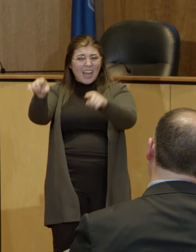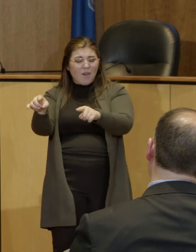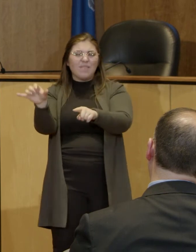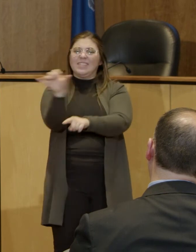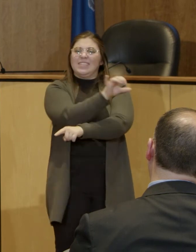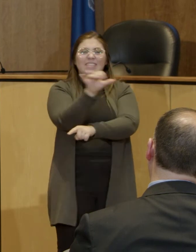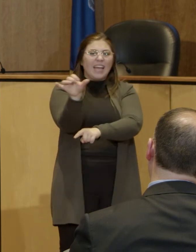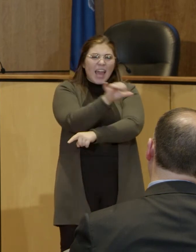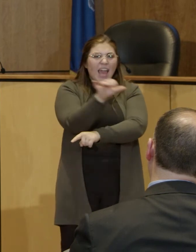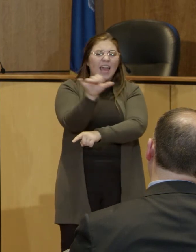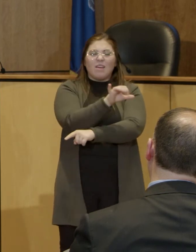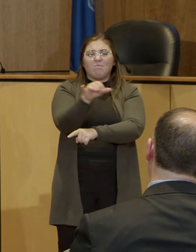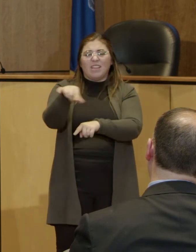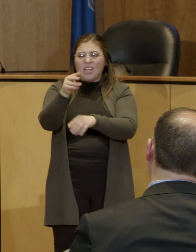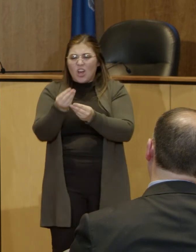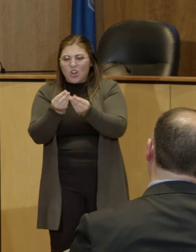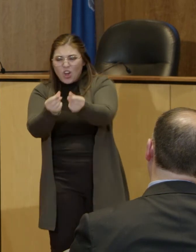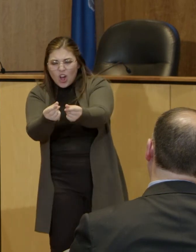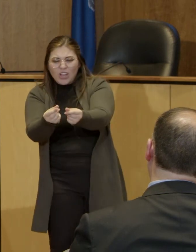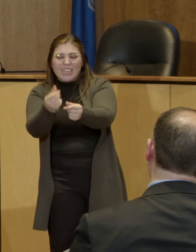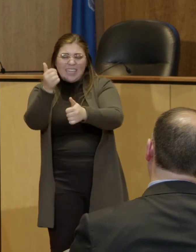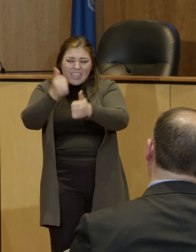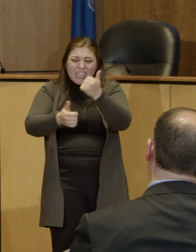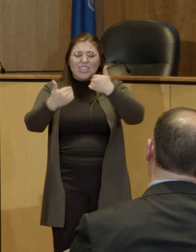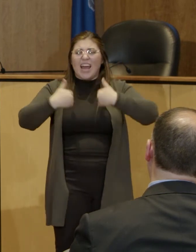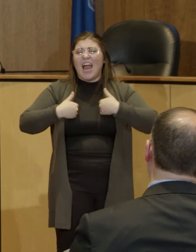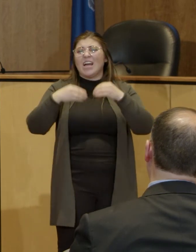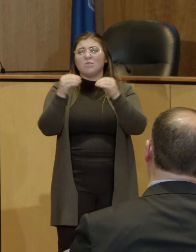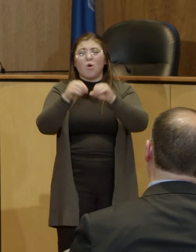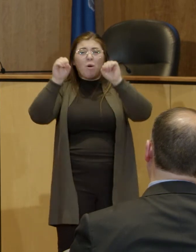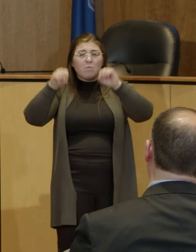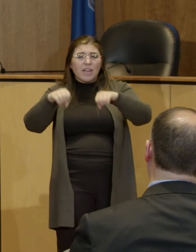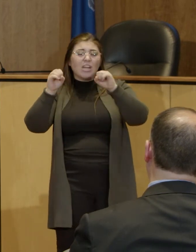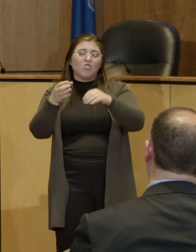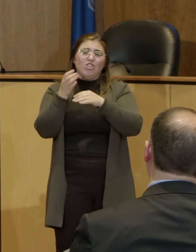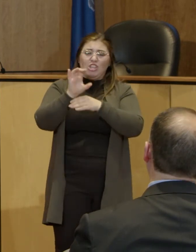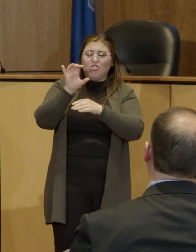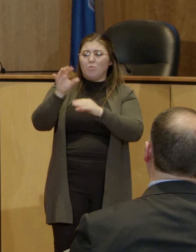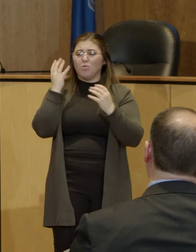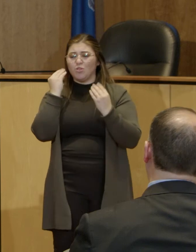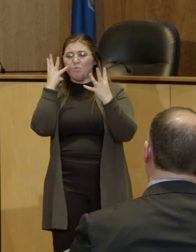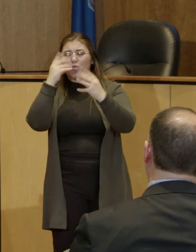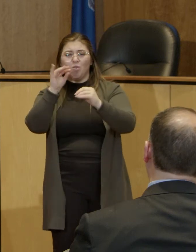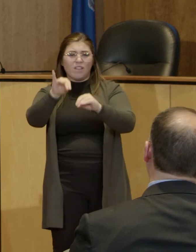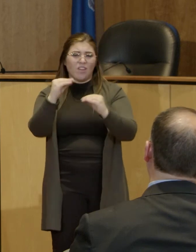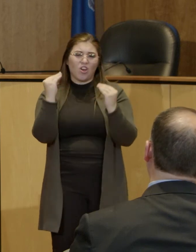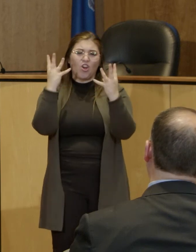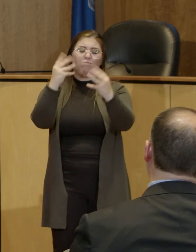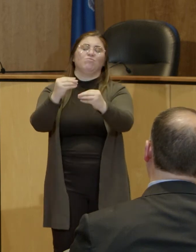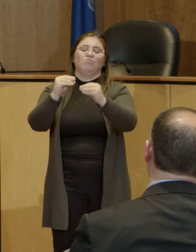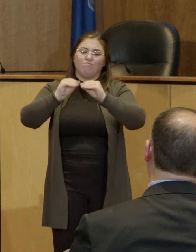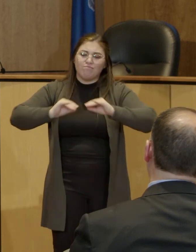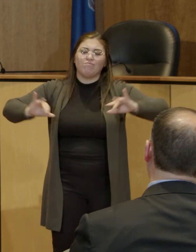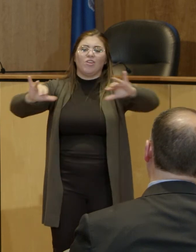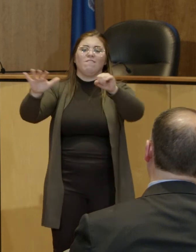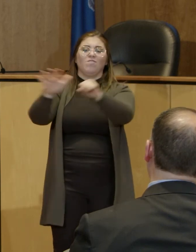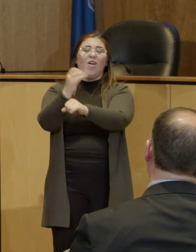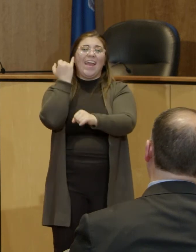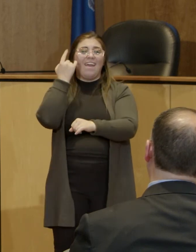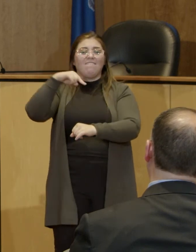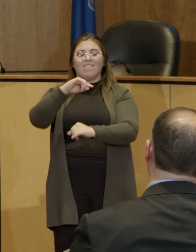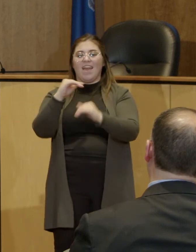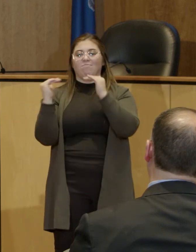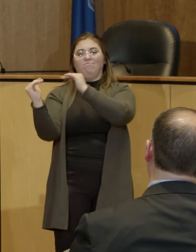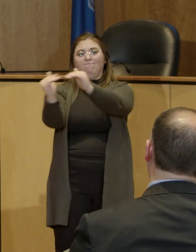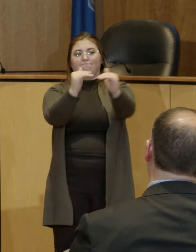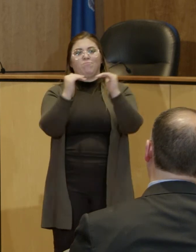Rather, each of the flowers in a garden has more potential to contribute to the beauty of that garden as a whole if they reach their